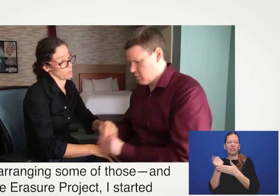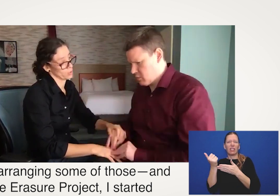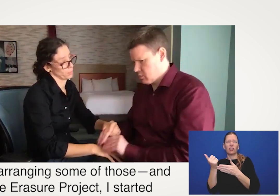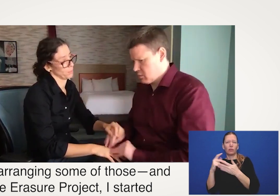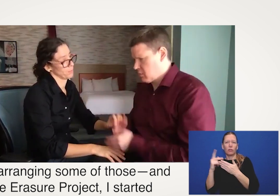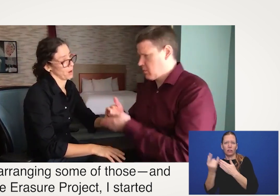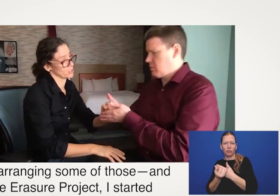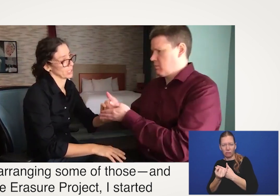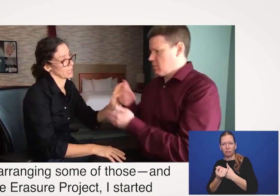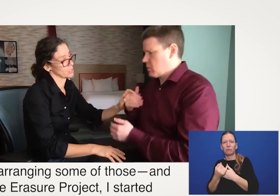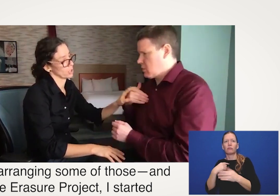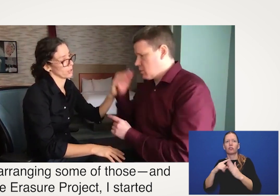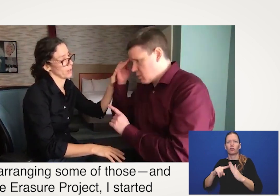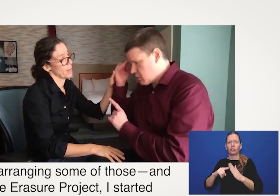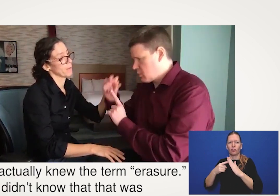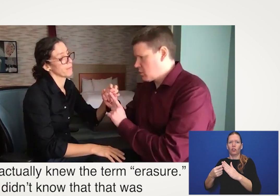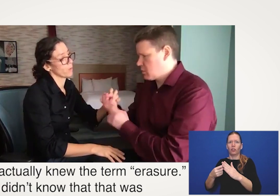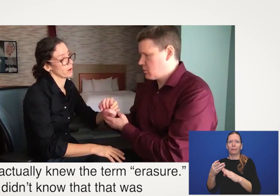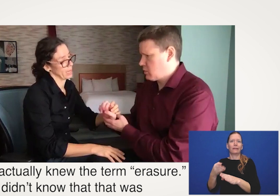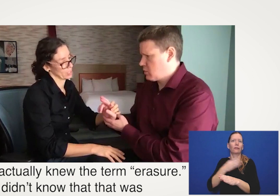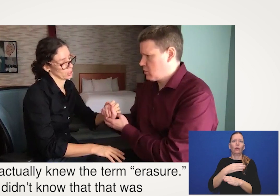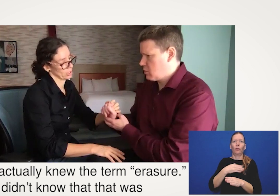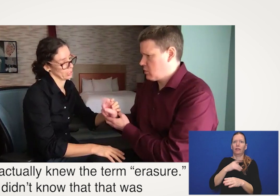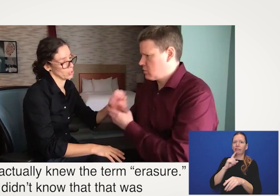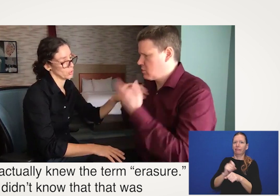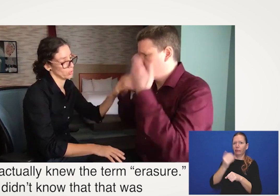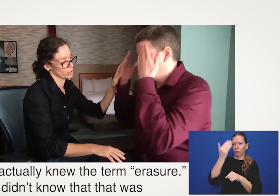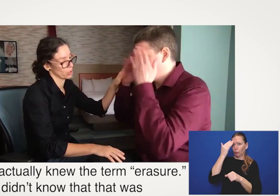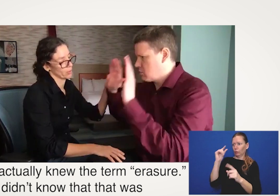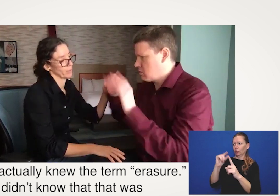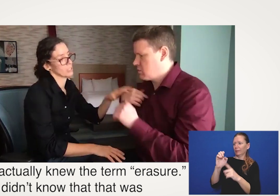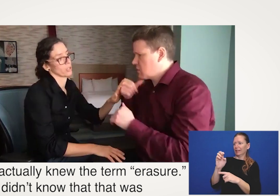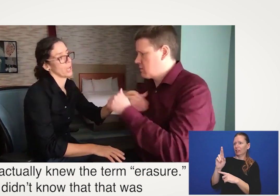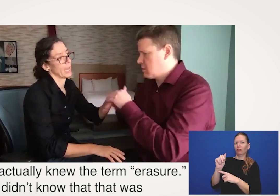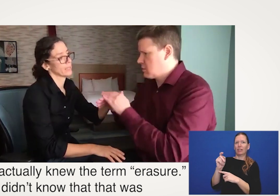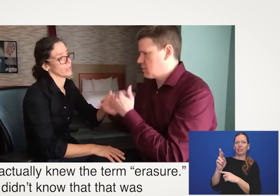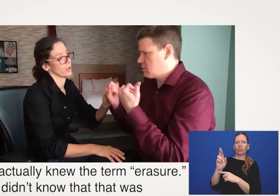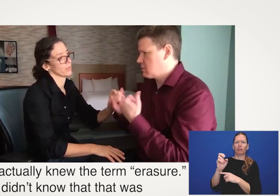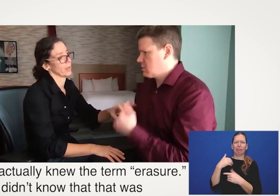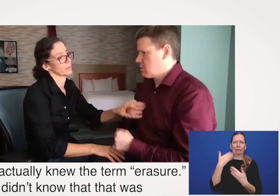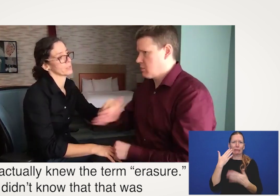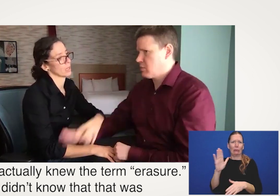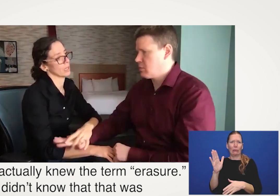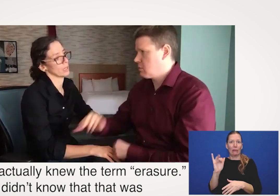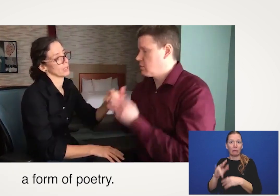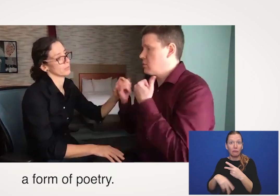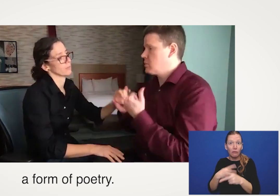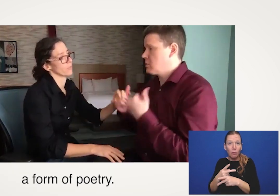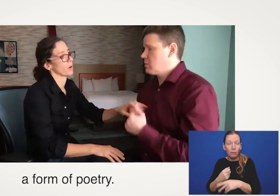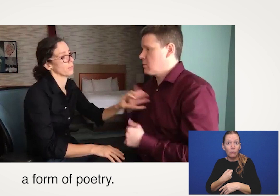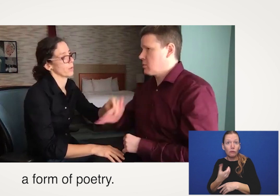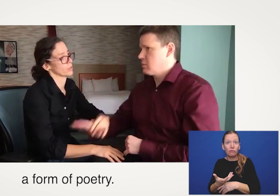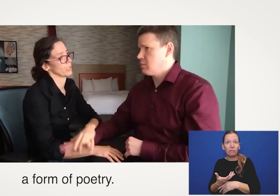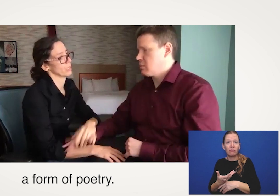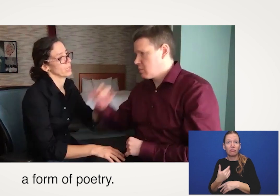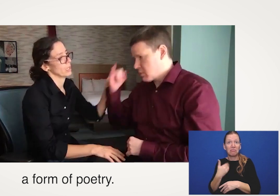the erasure project I started before I actually knew the term erasure. I didn't know that that was a